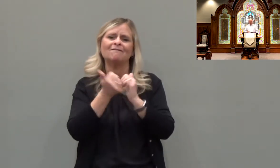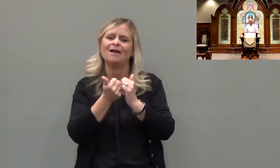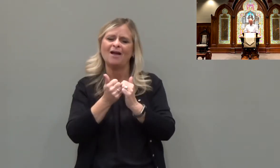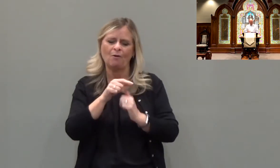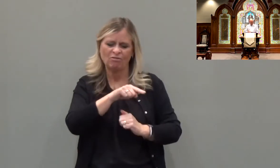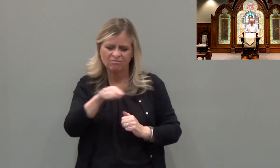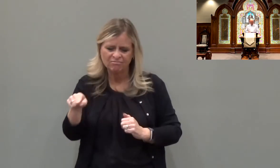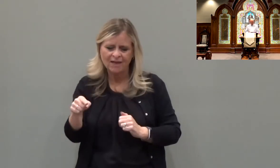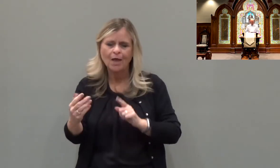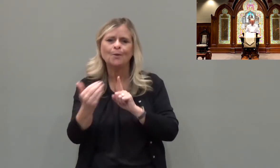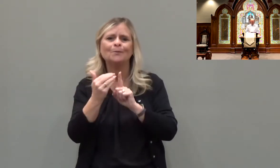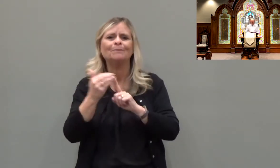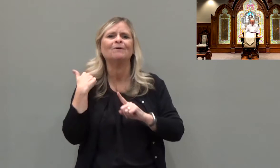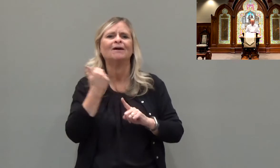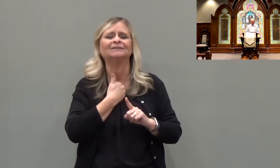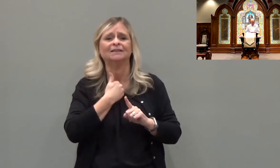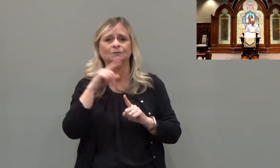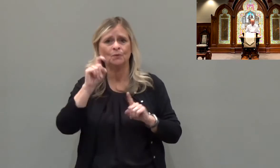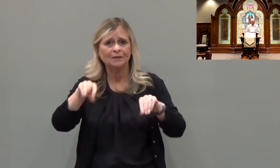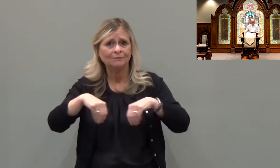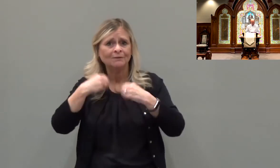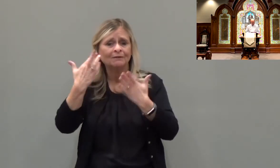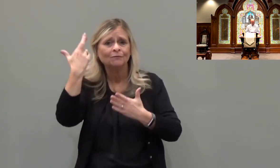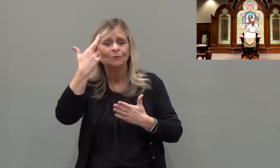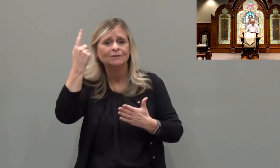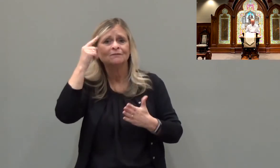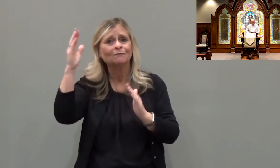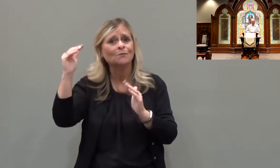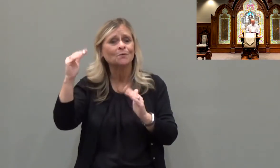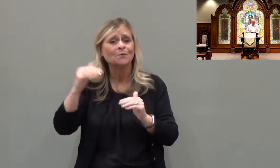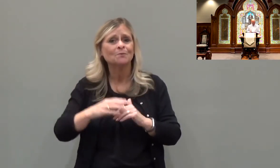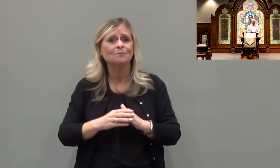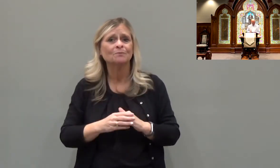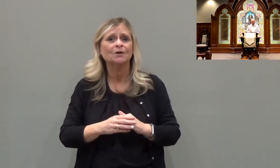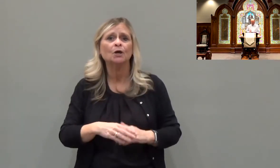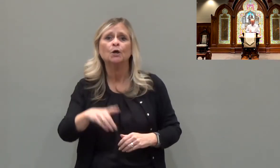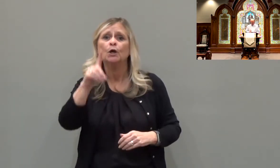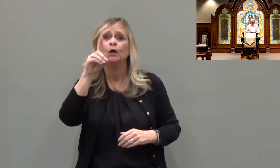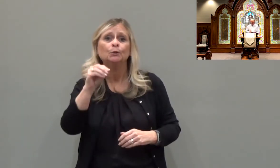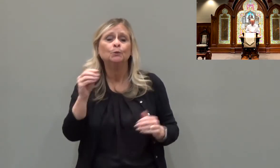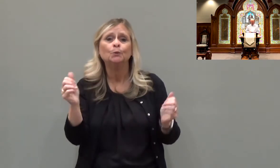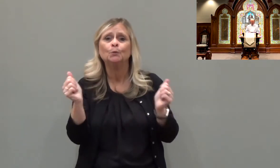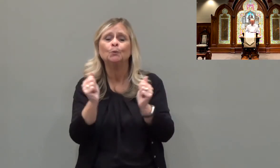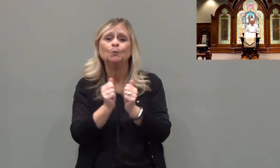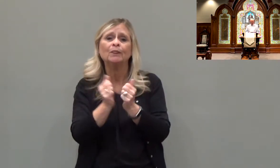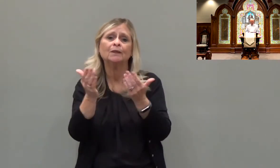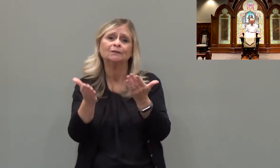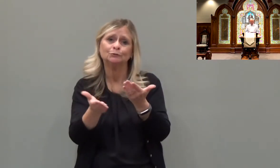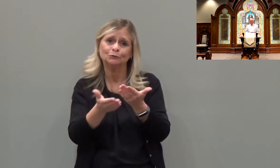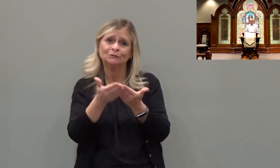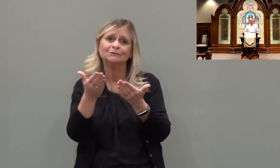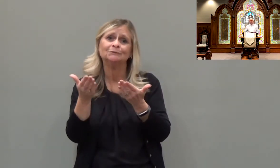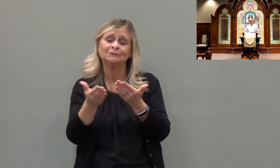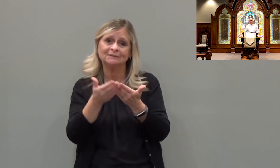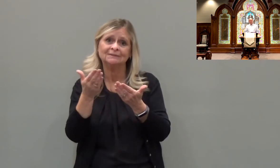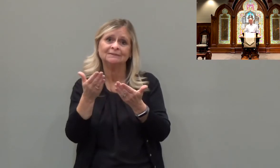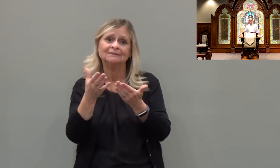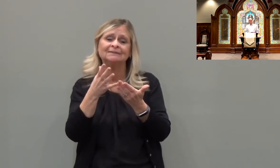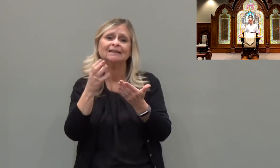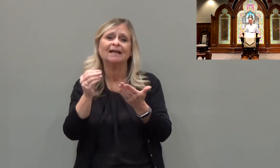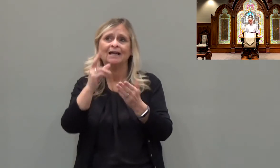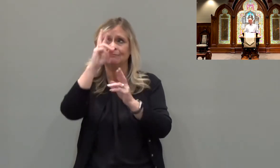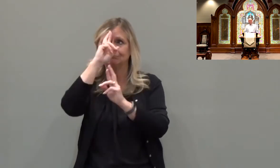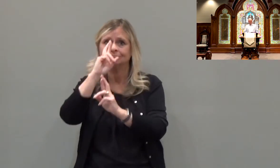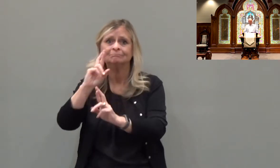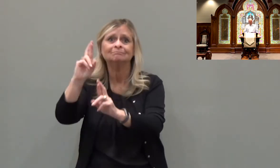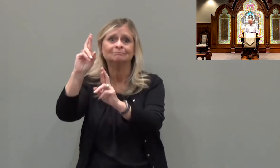to give this reason for hope. Do it with gentleness and